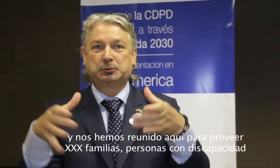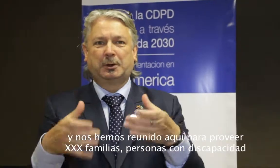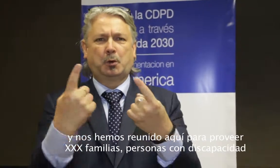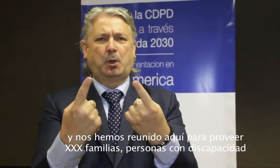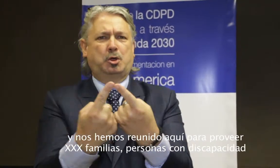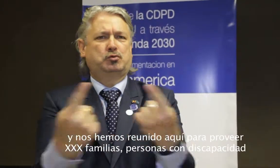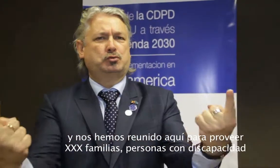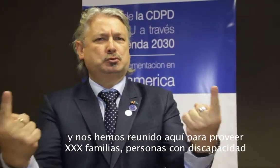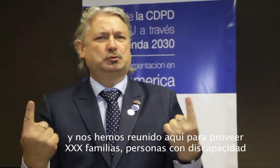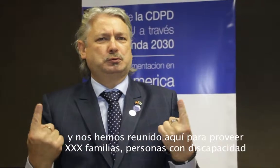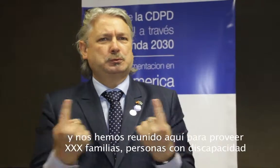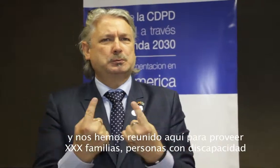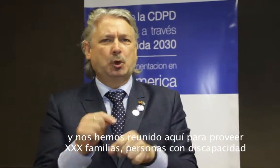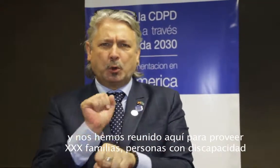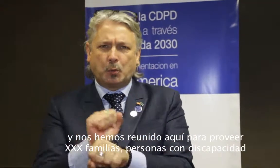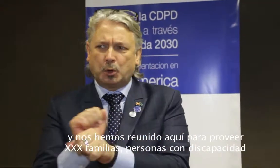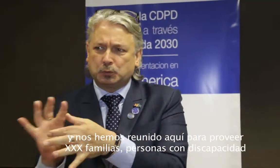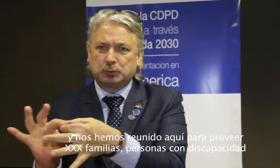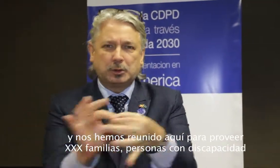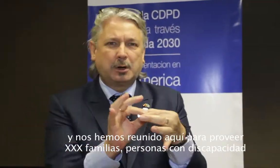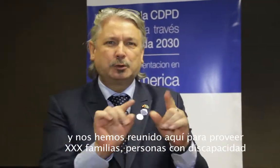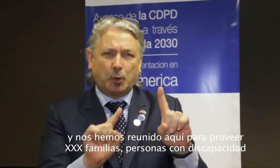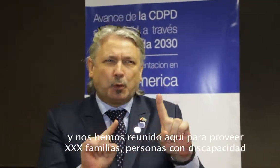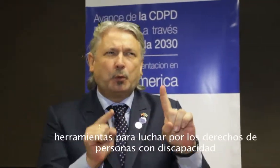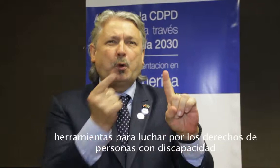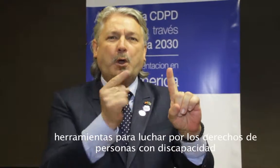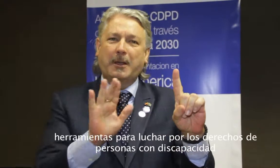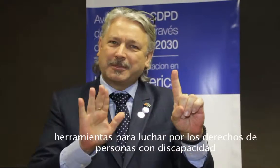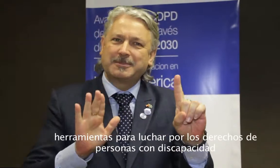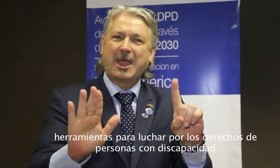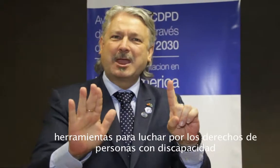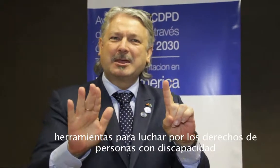DPOs, families, persons with disability, all in this room,